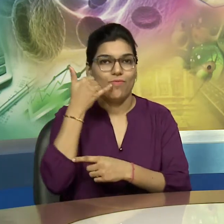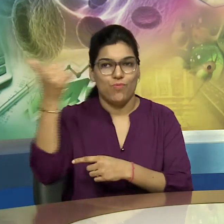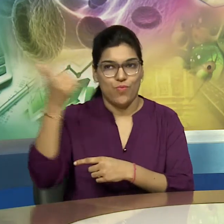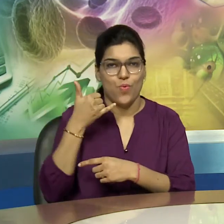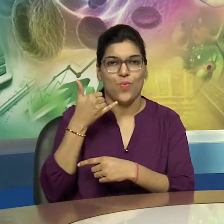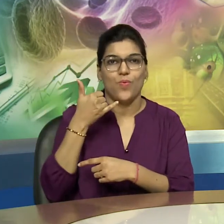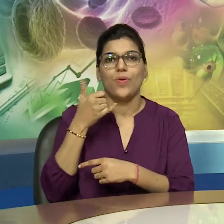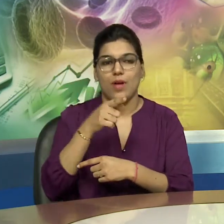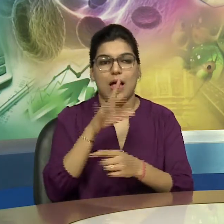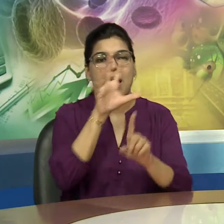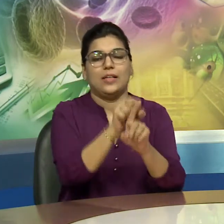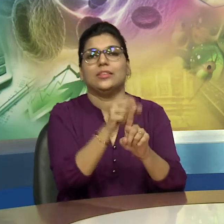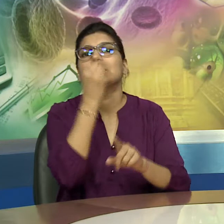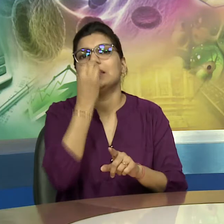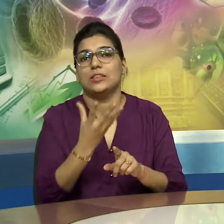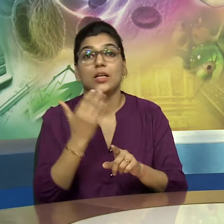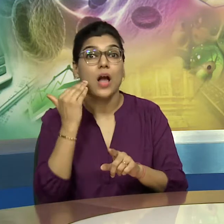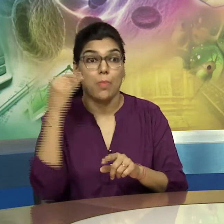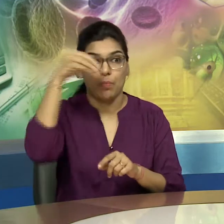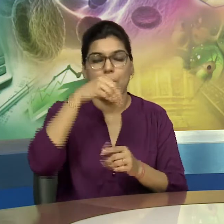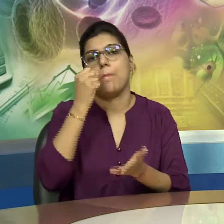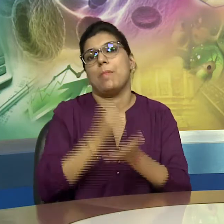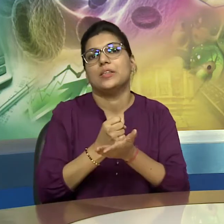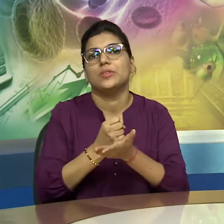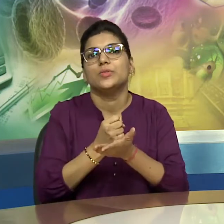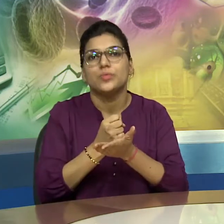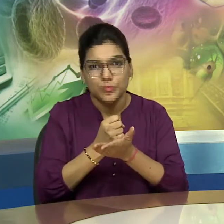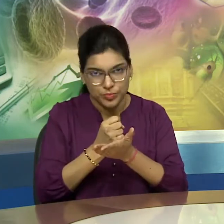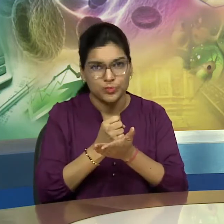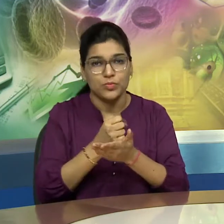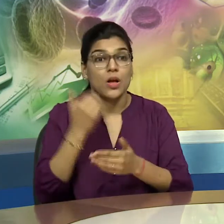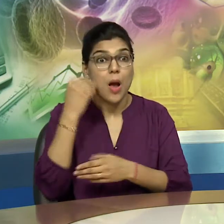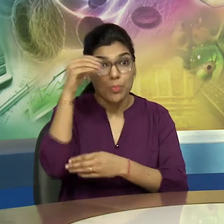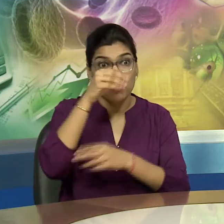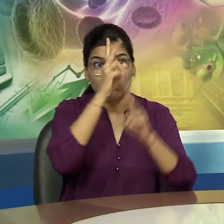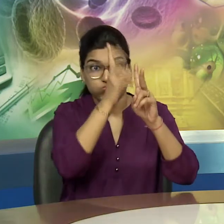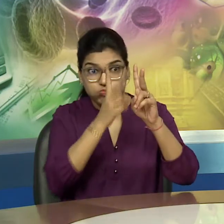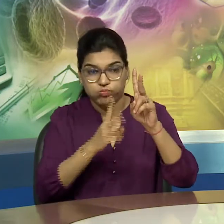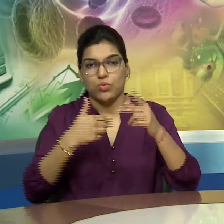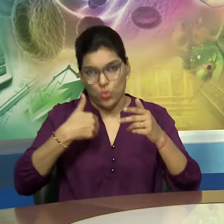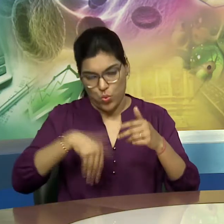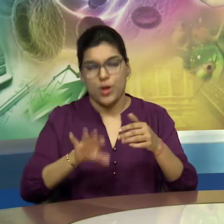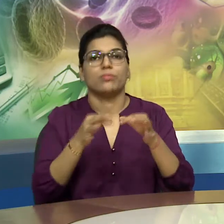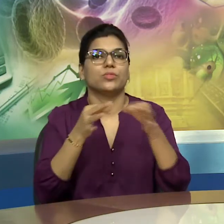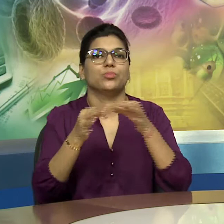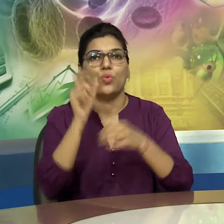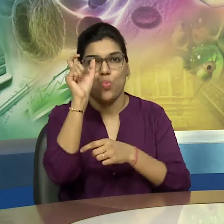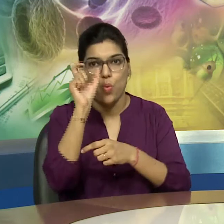means we need to put ed word in the end. There are different